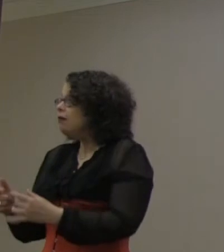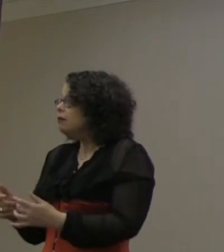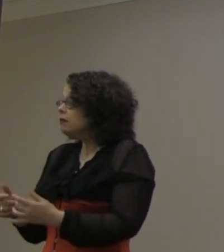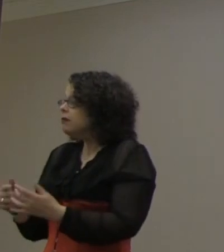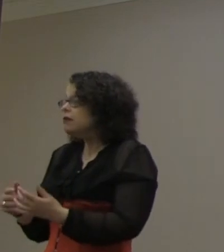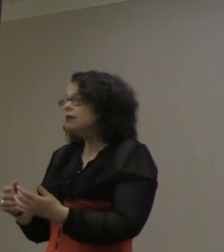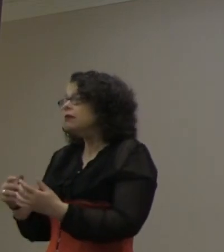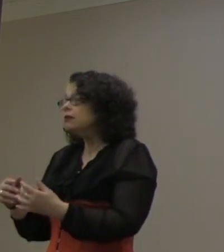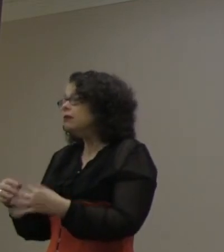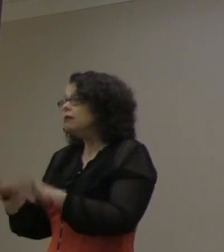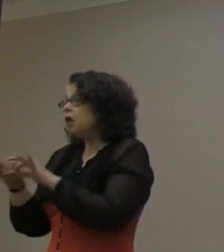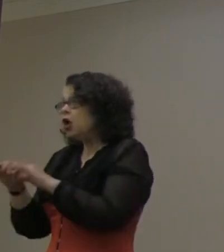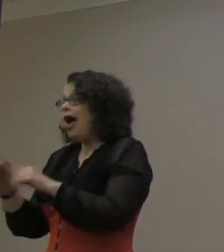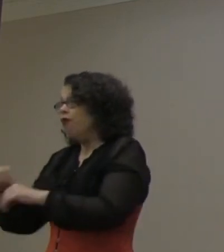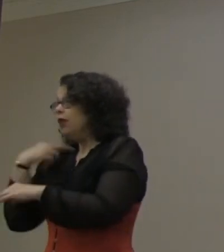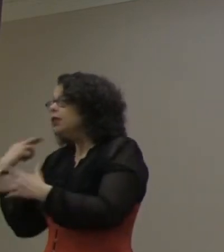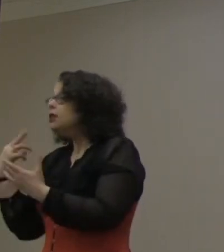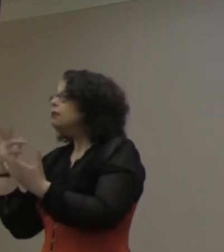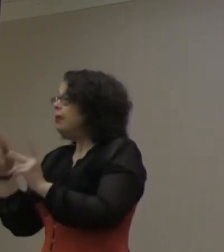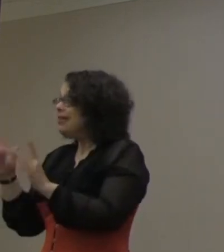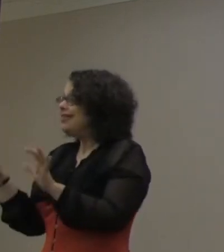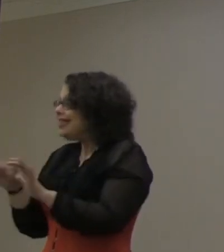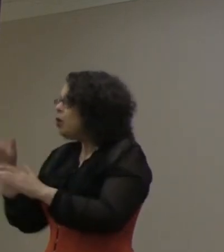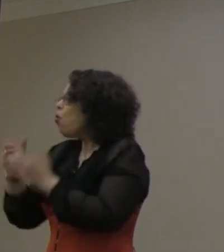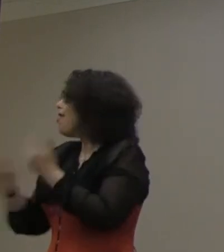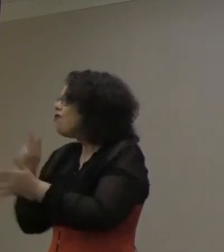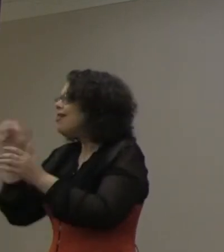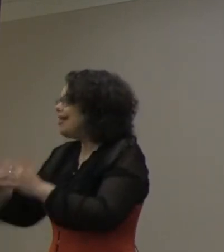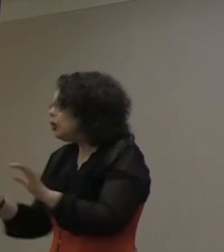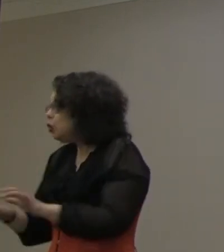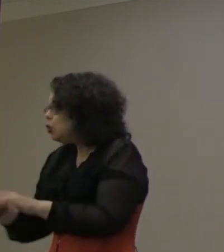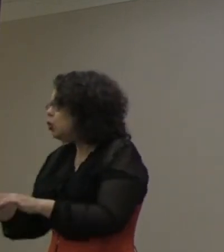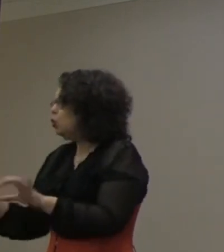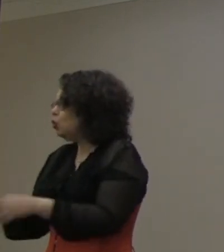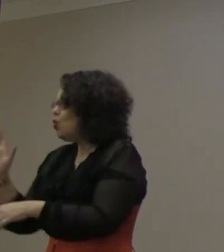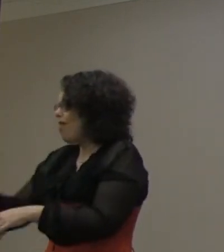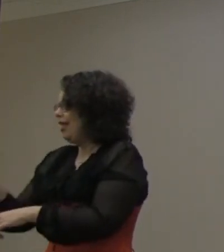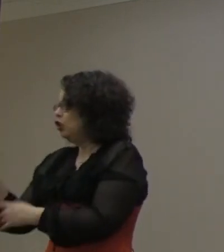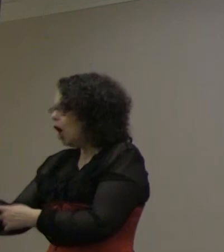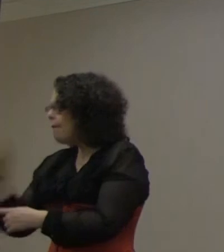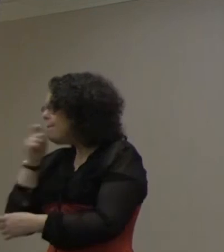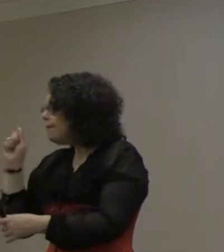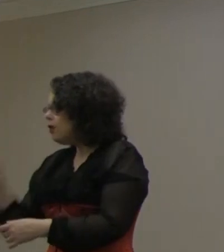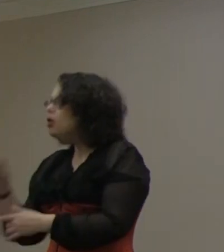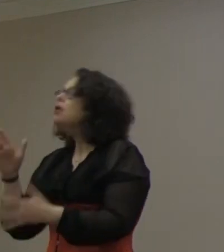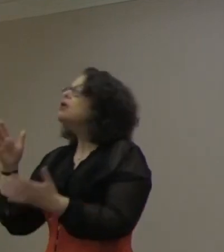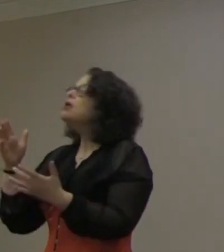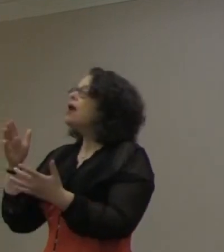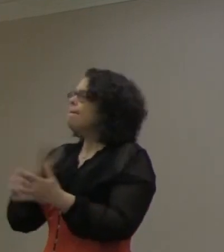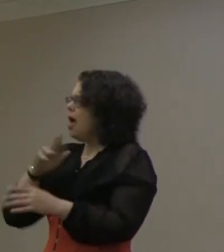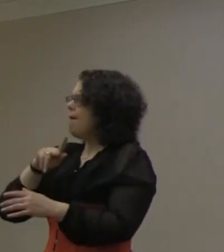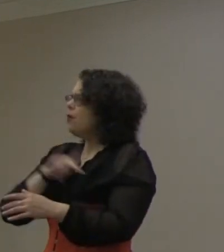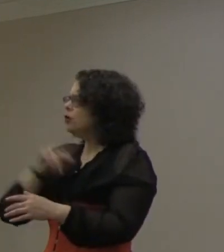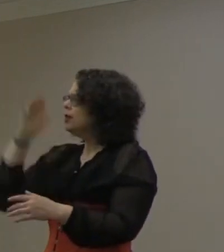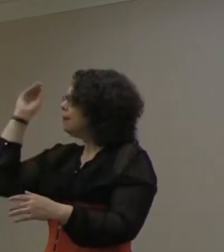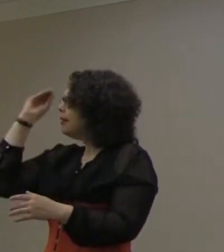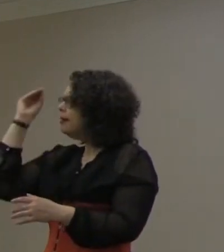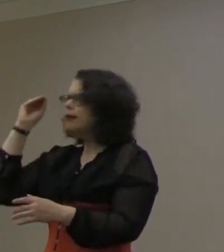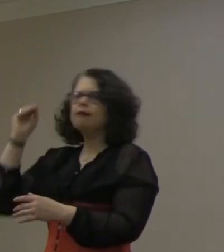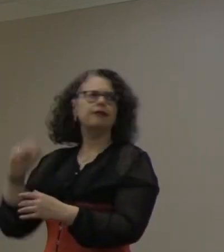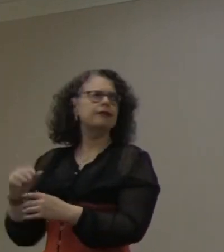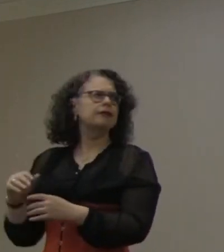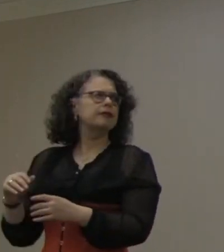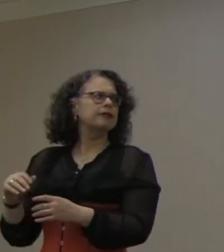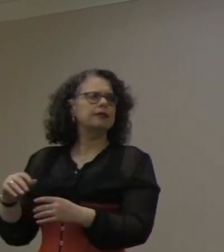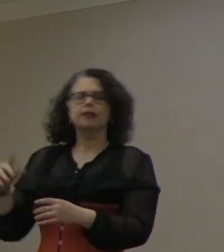people did what they needed to do to get the job done. And my personal opinion